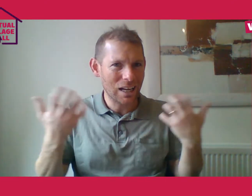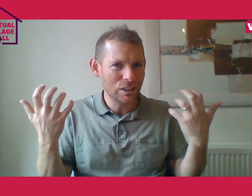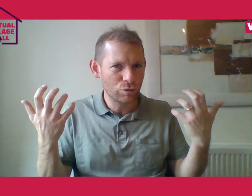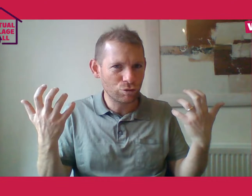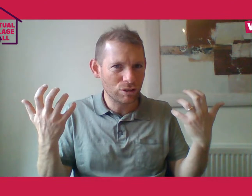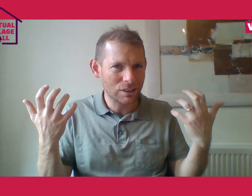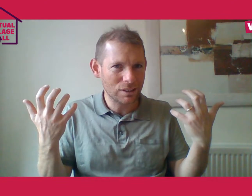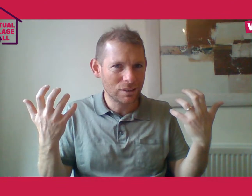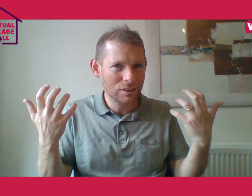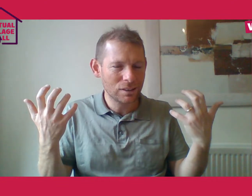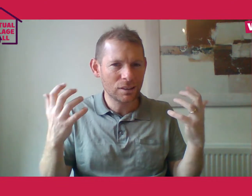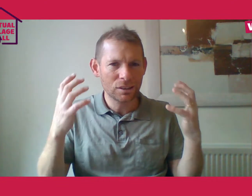angry,